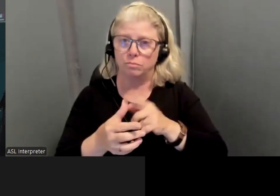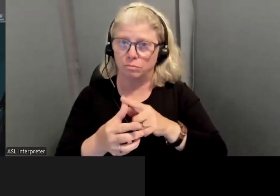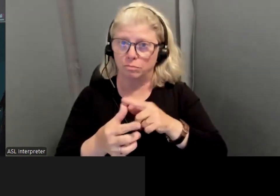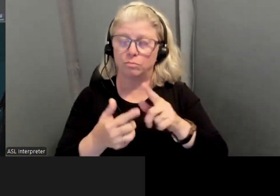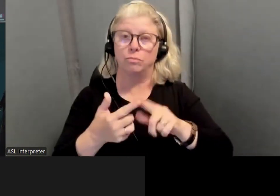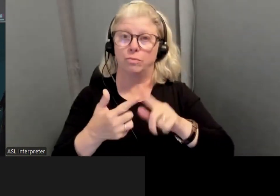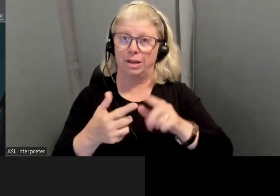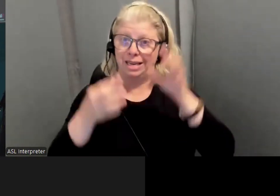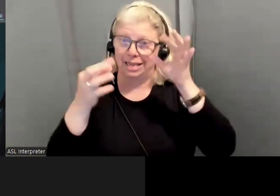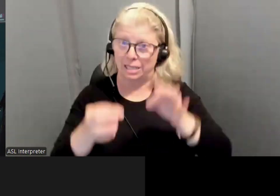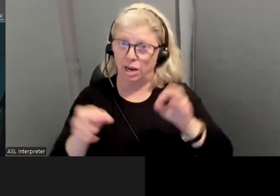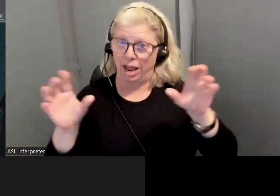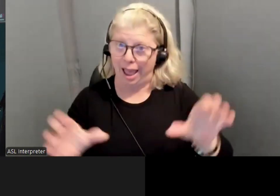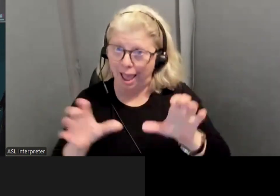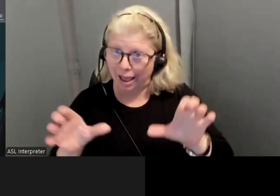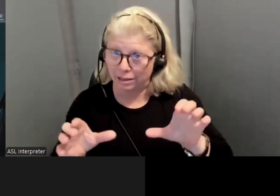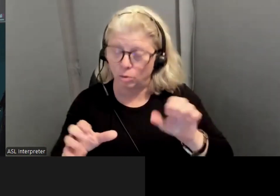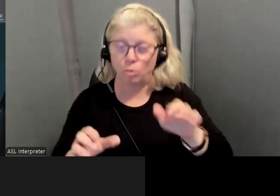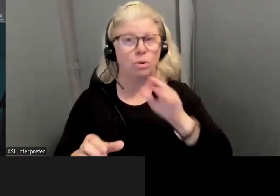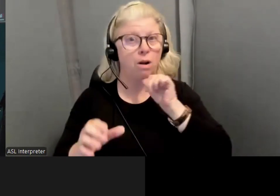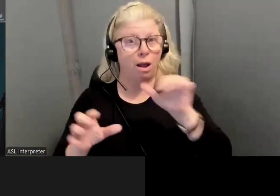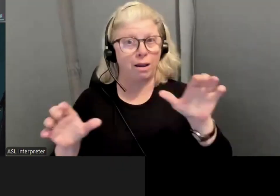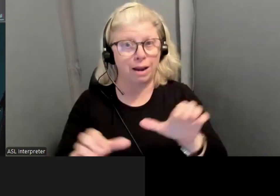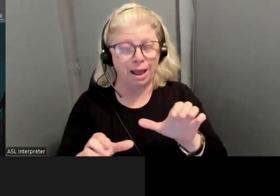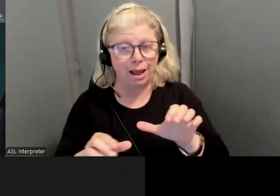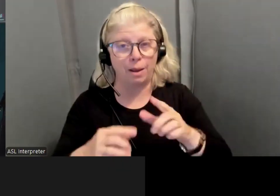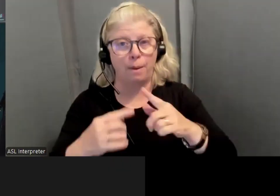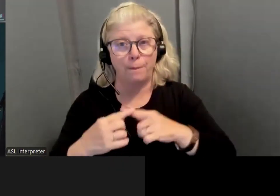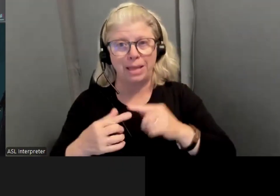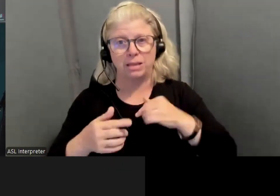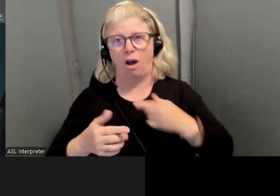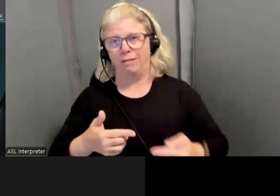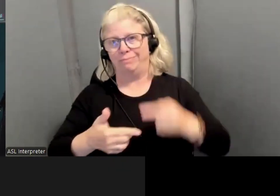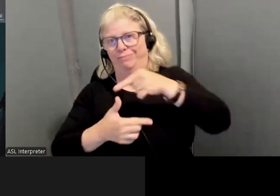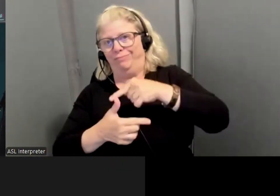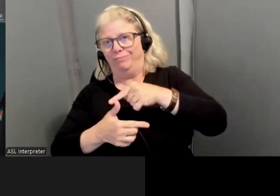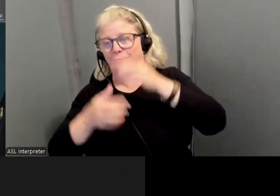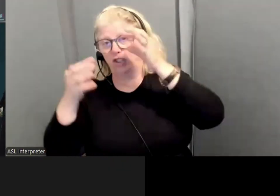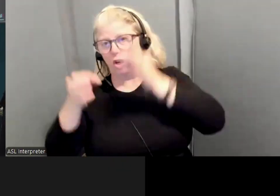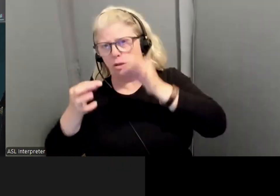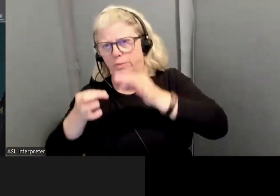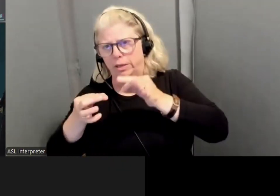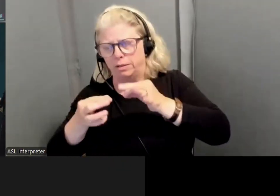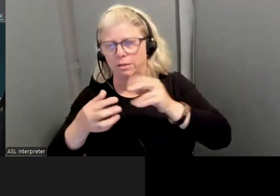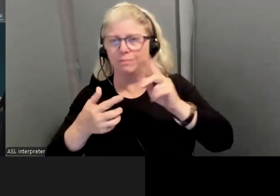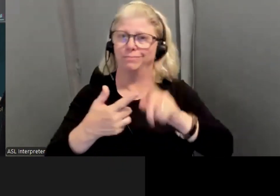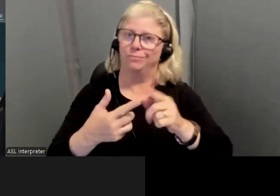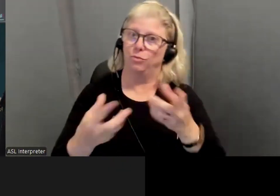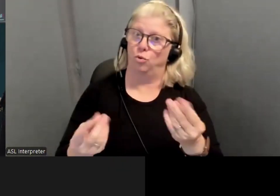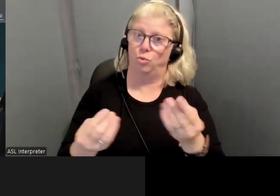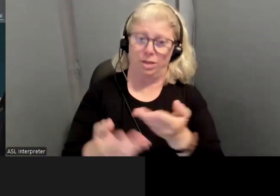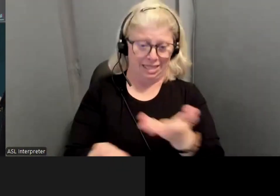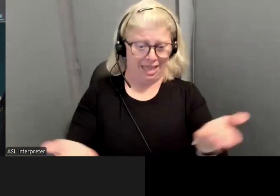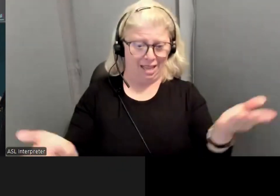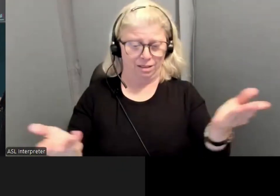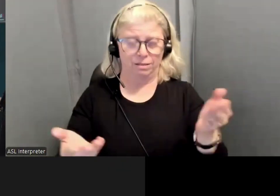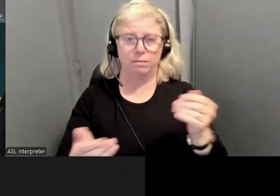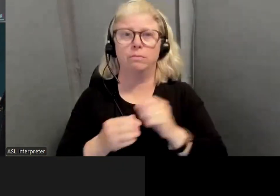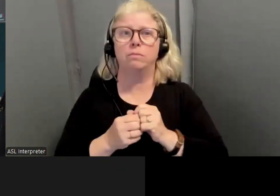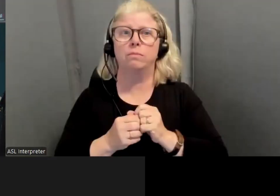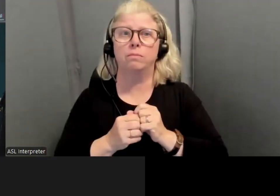not to act on those judgments, right? Once you have a judgment, then you decide, well, what am I going to do with this thing?